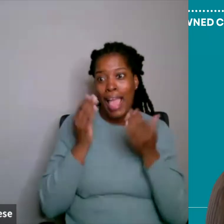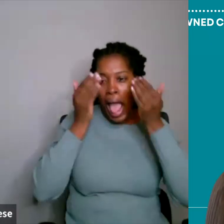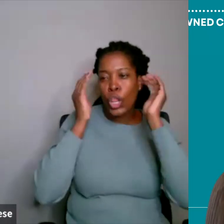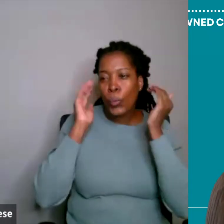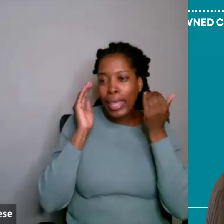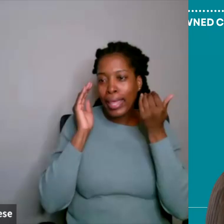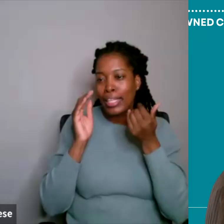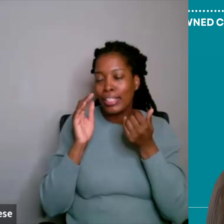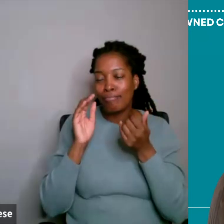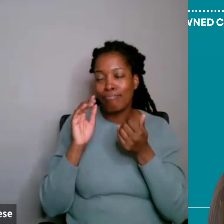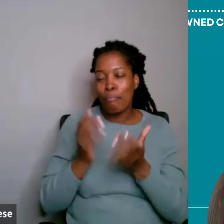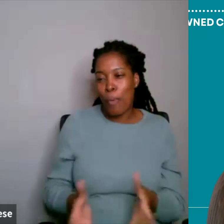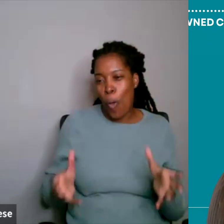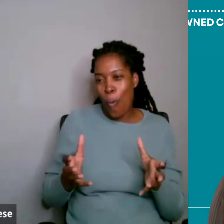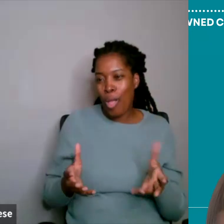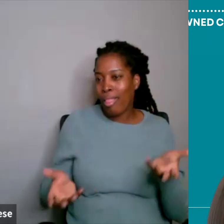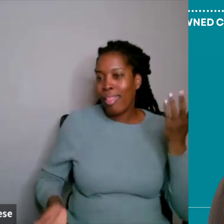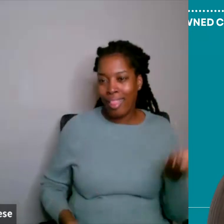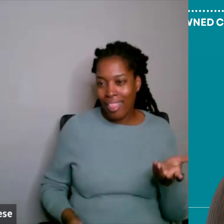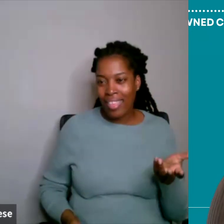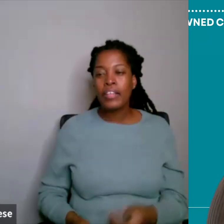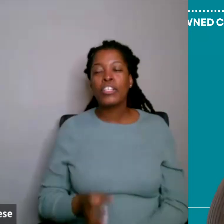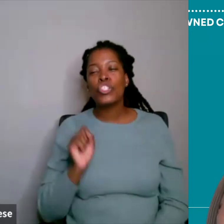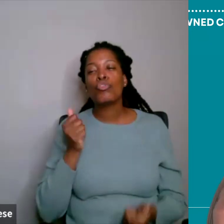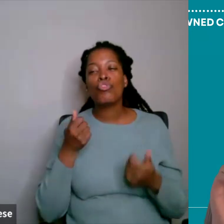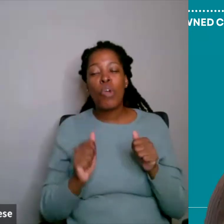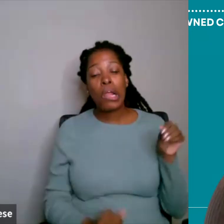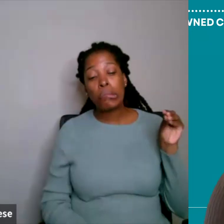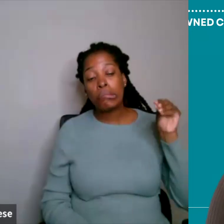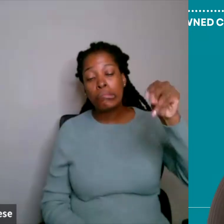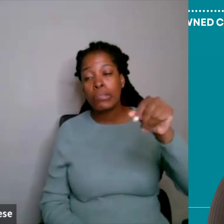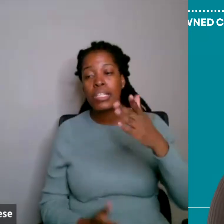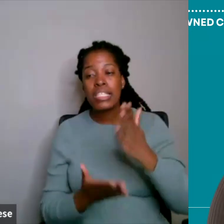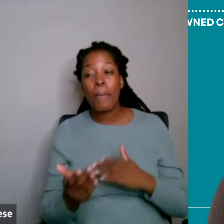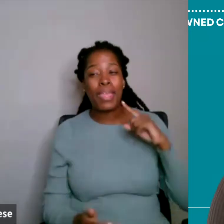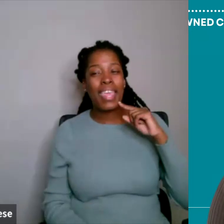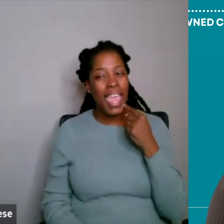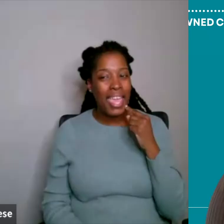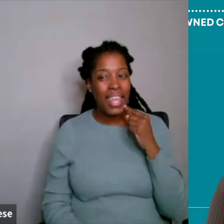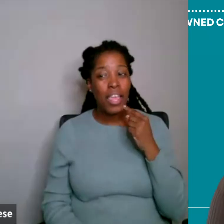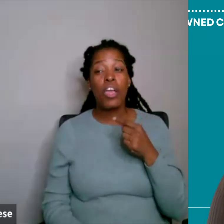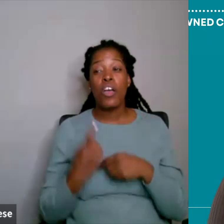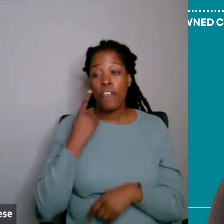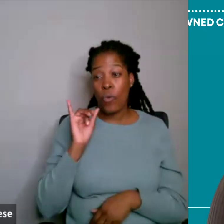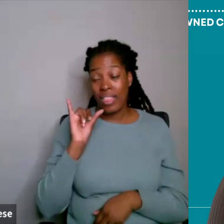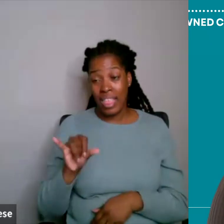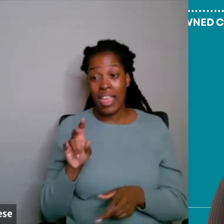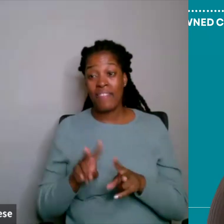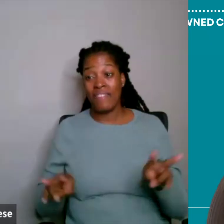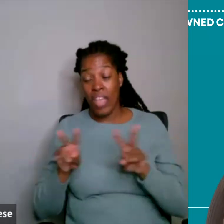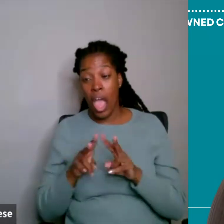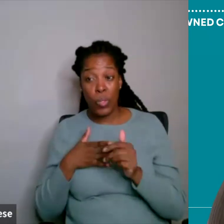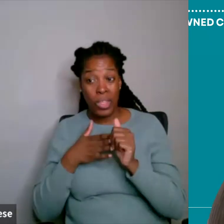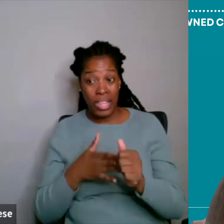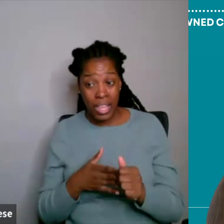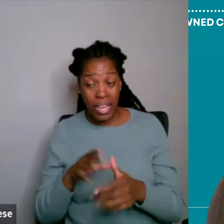if you know what I mean. So try to sprinkle in the candy or that value driven content that, while it might not